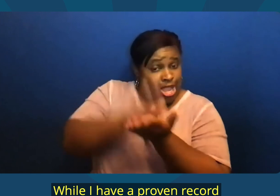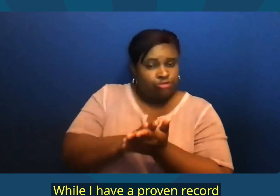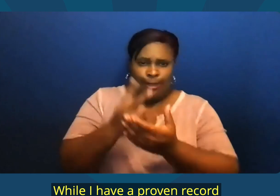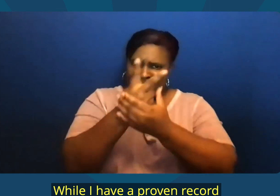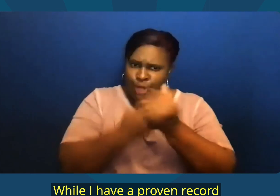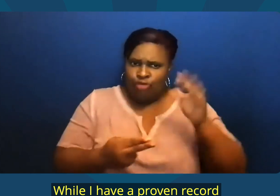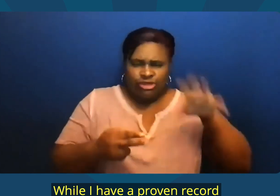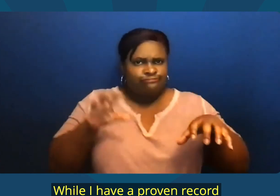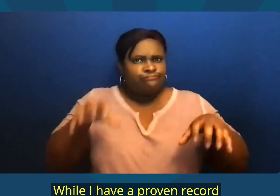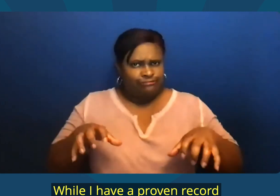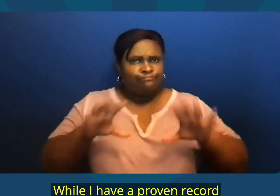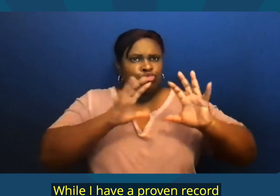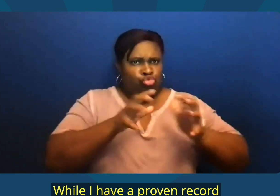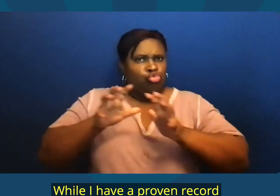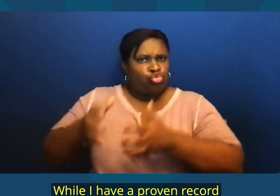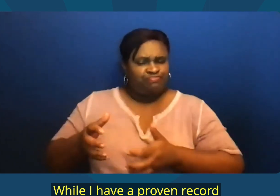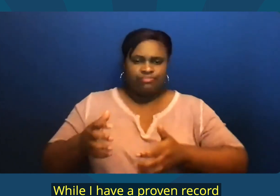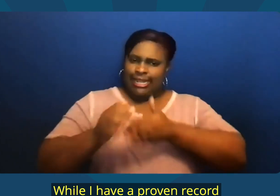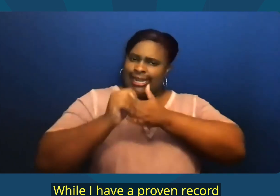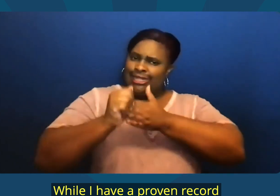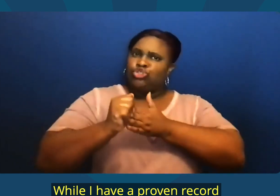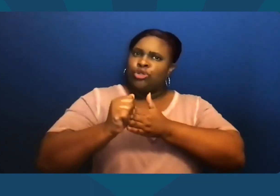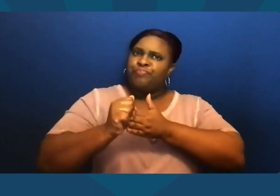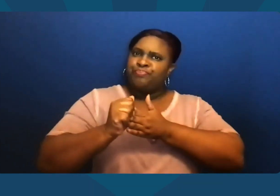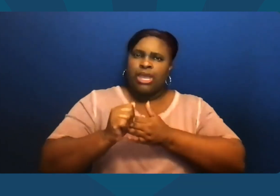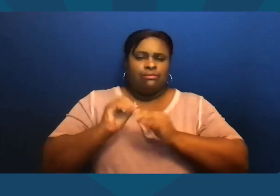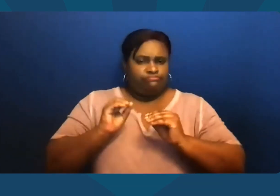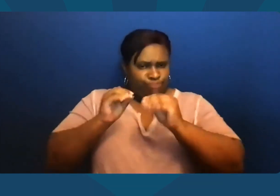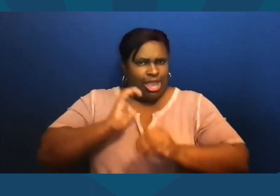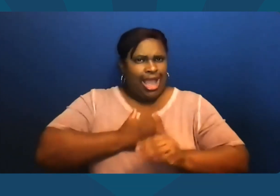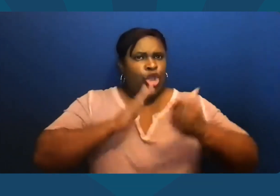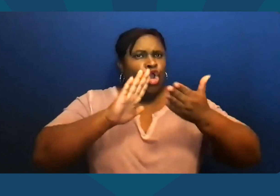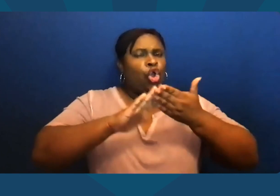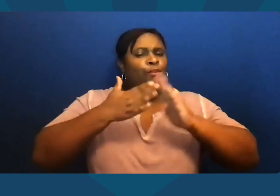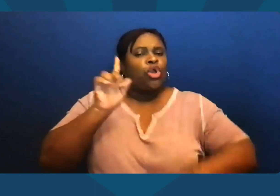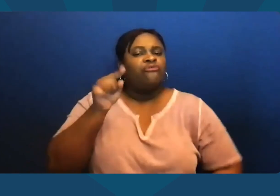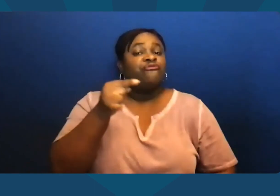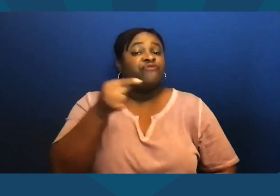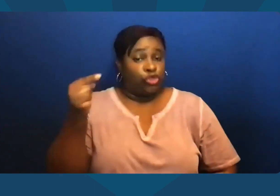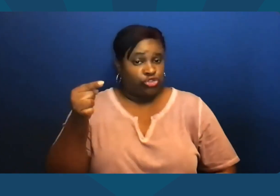While I have a proven record of bipartisan leadership and putting our community first,